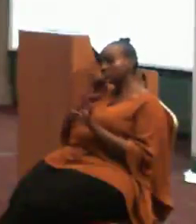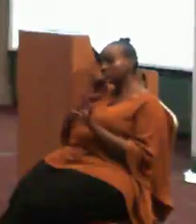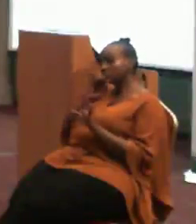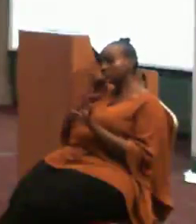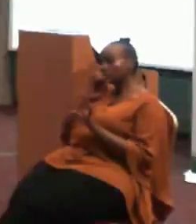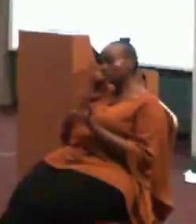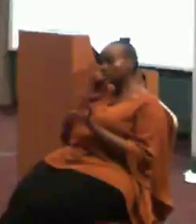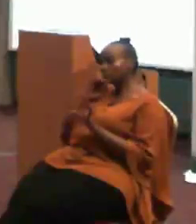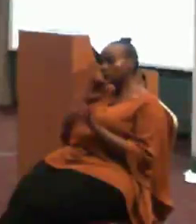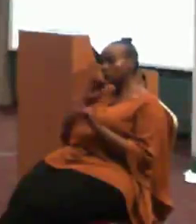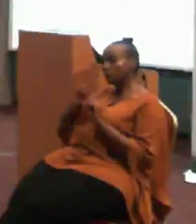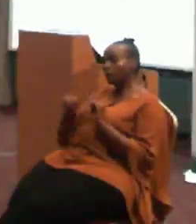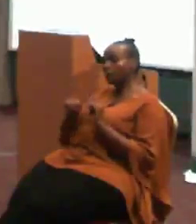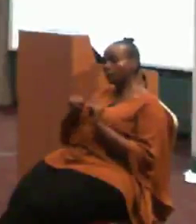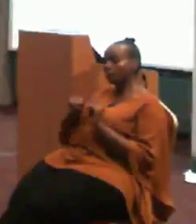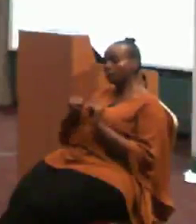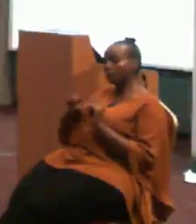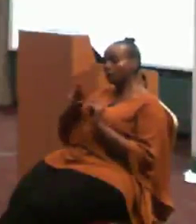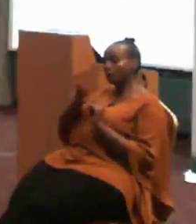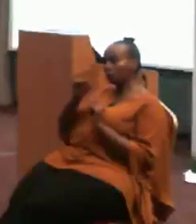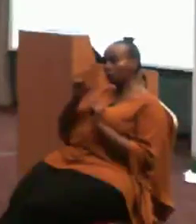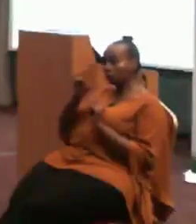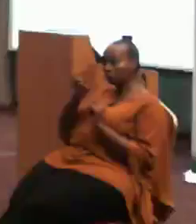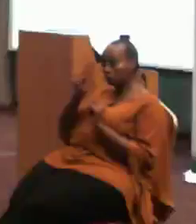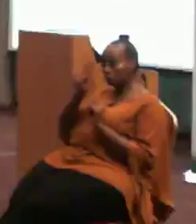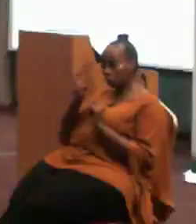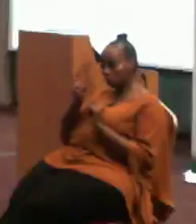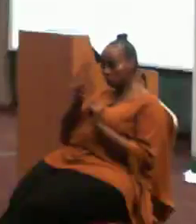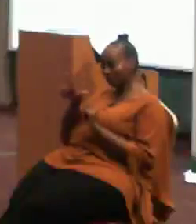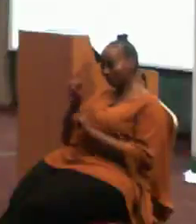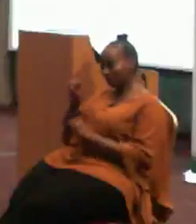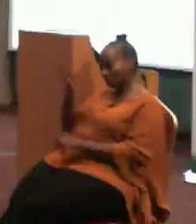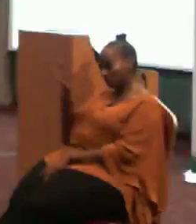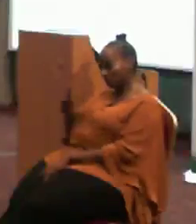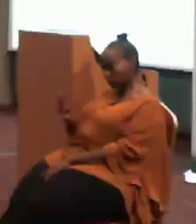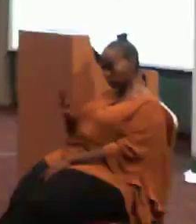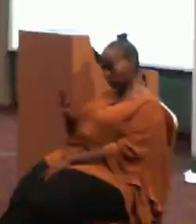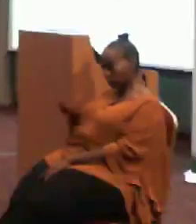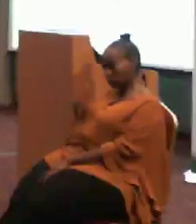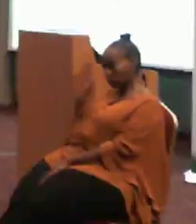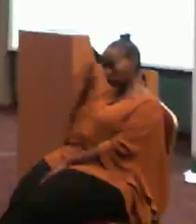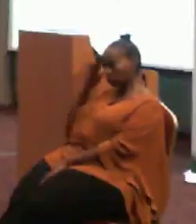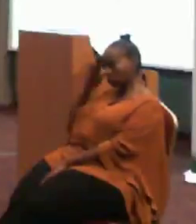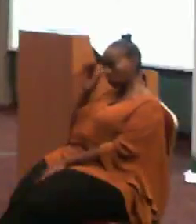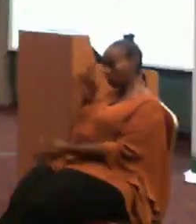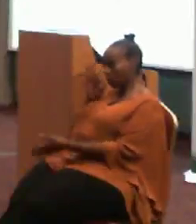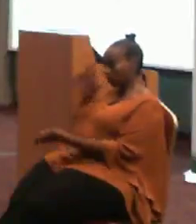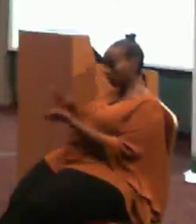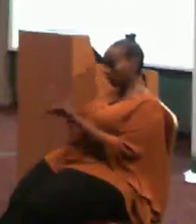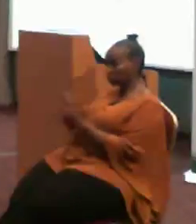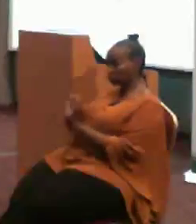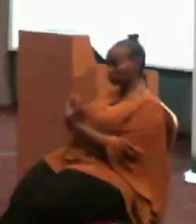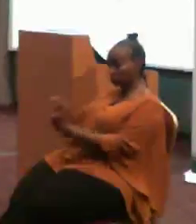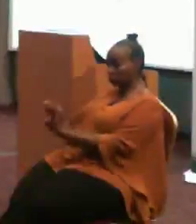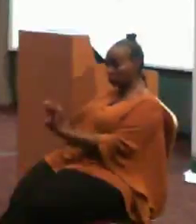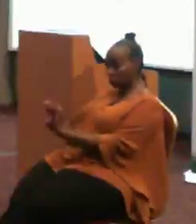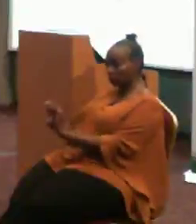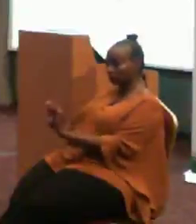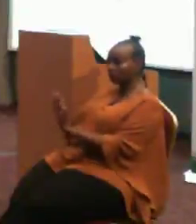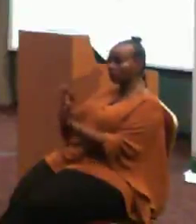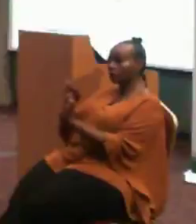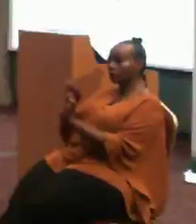of 70% is an issue. Your application your